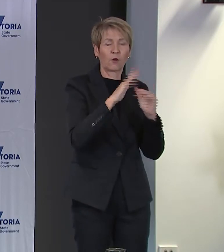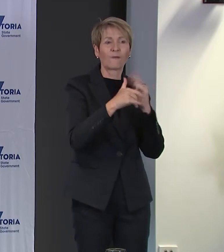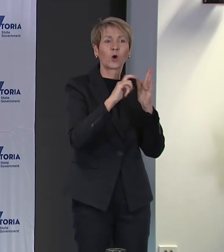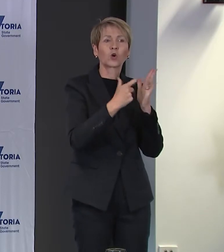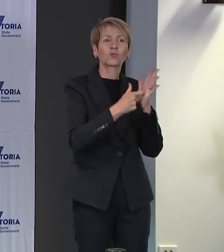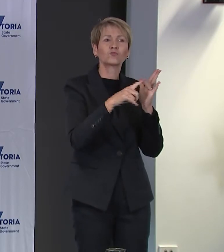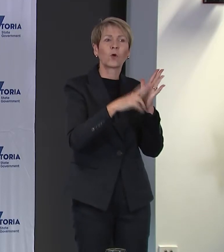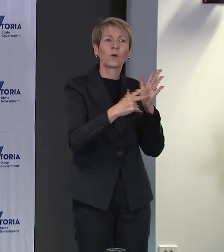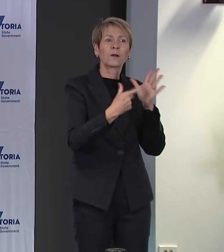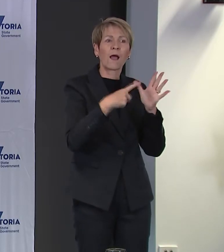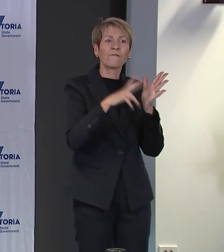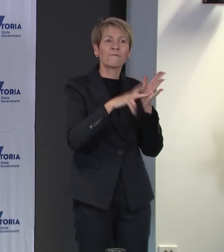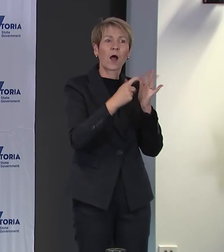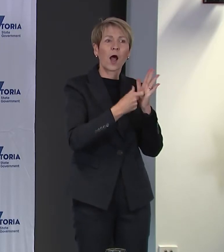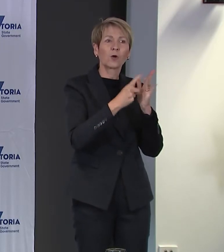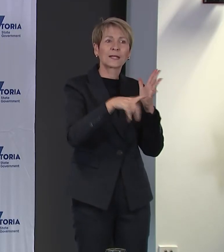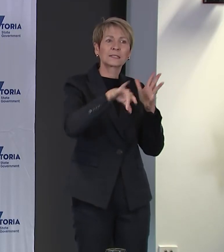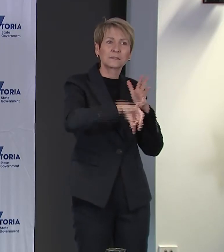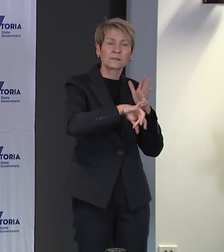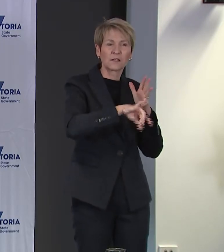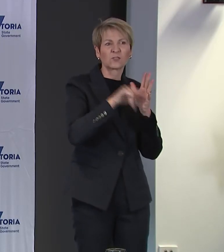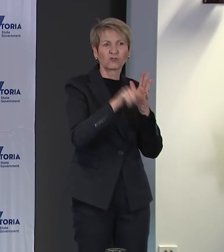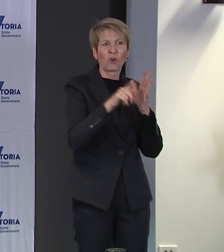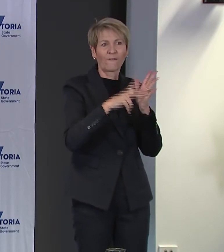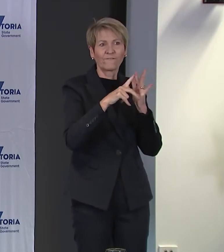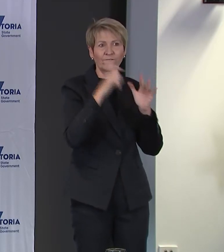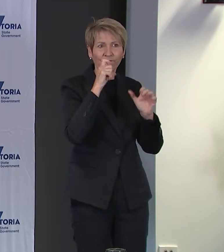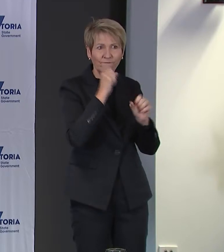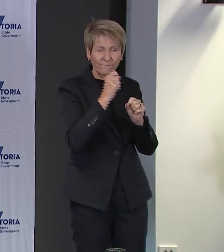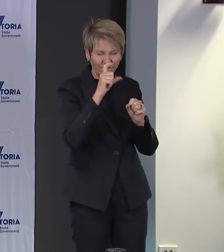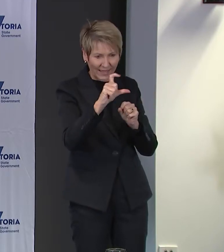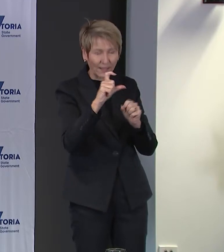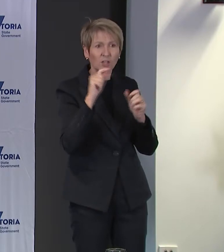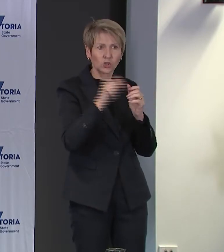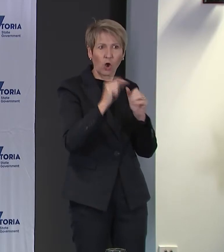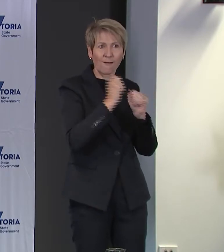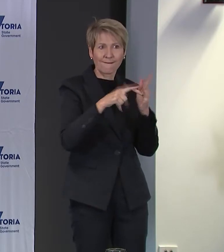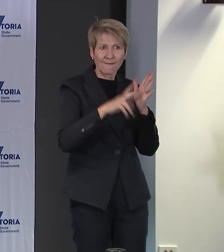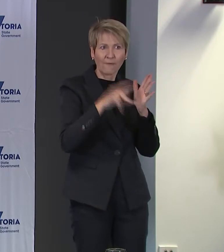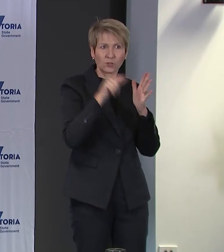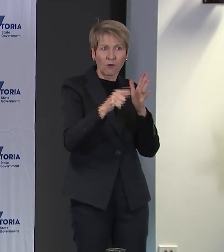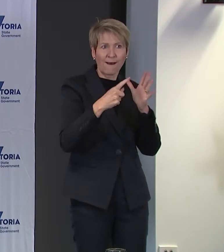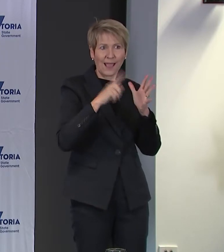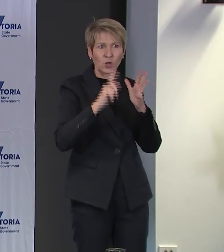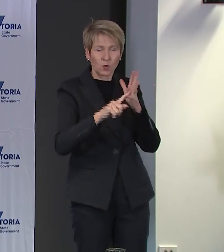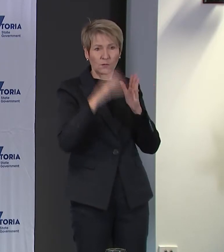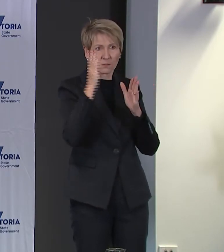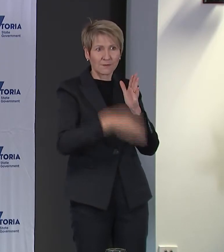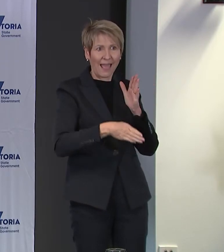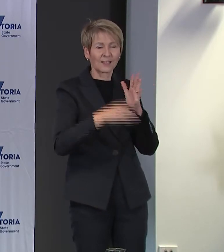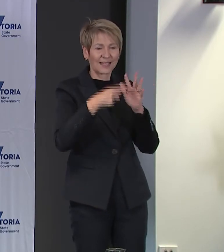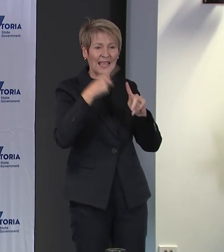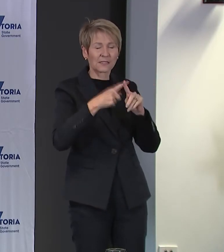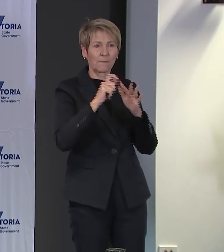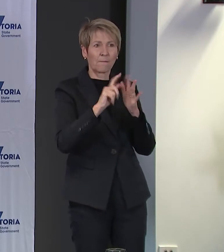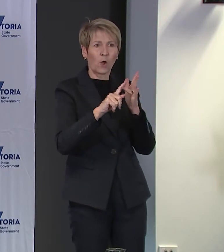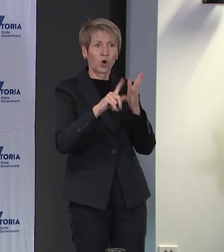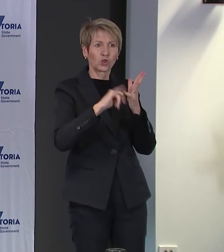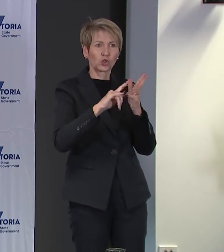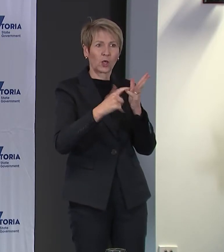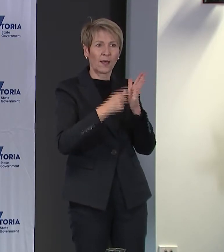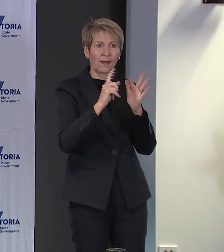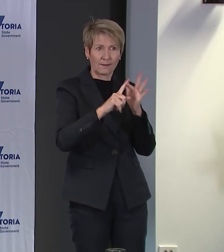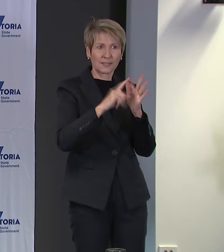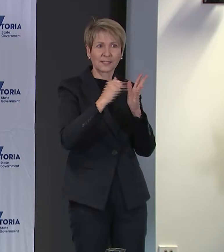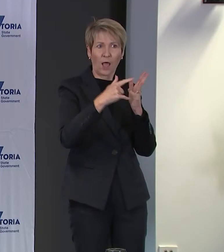there around these particular clusters. Finally, of course, we will be open all weekend with our testing sites, with our vaccination centres.